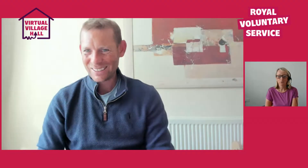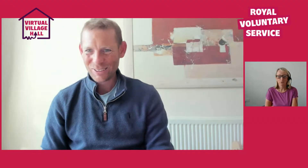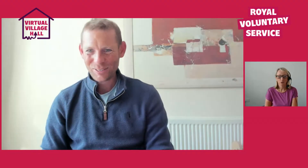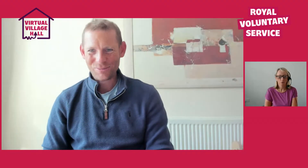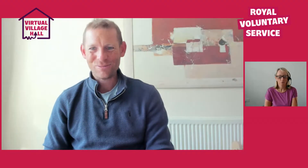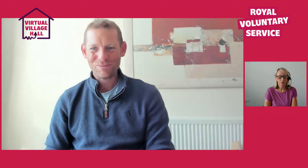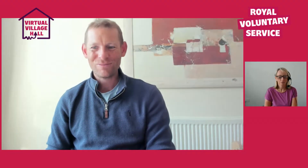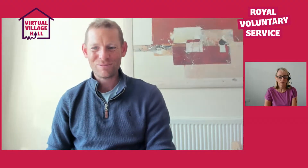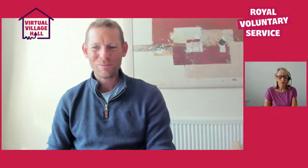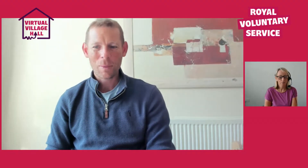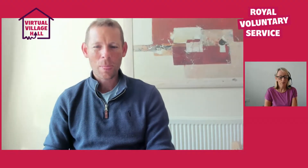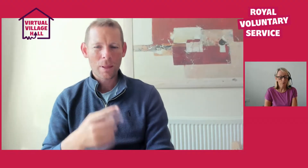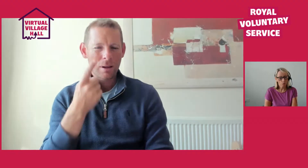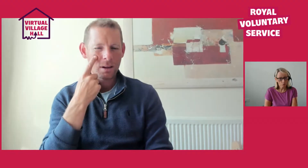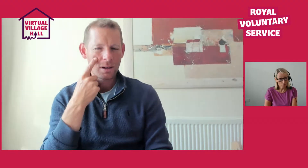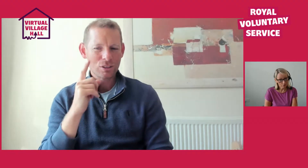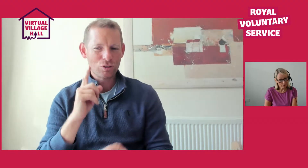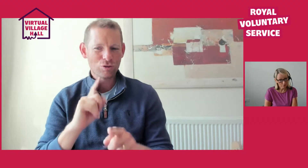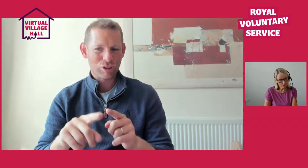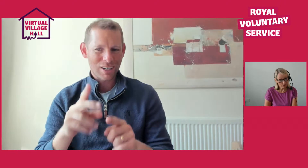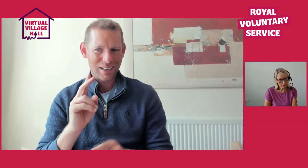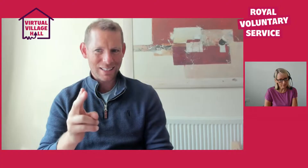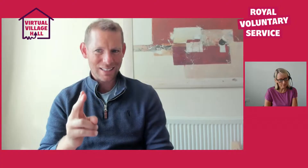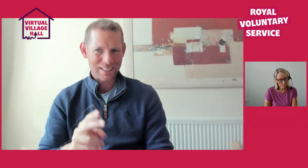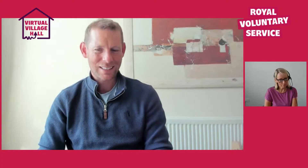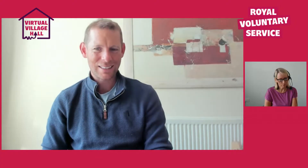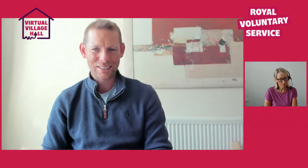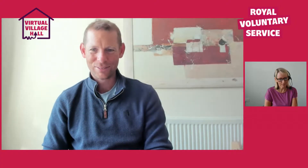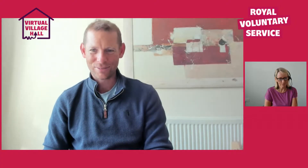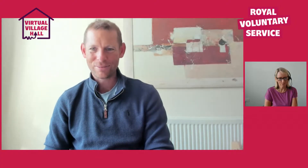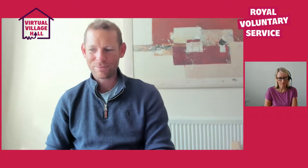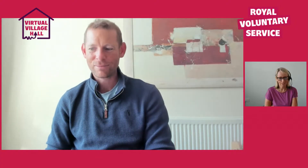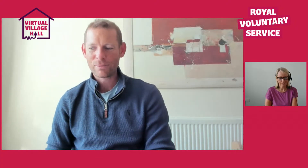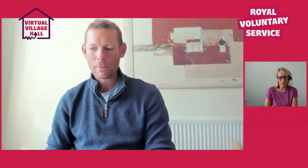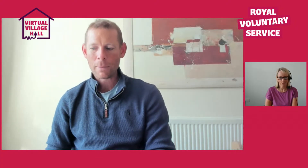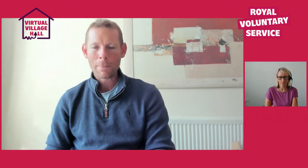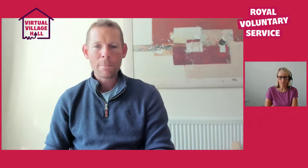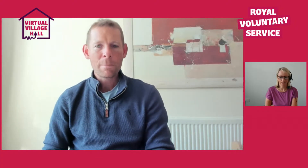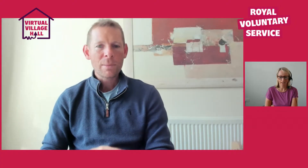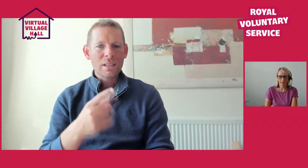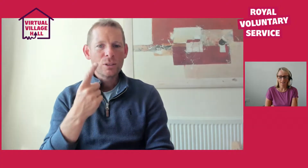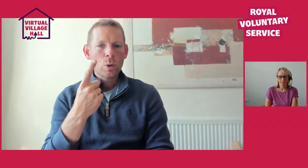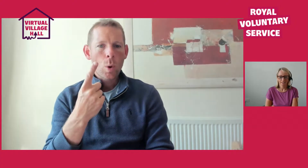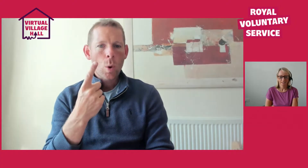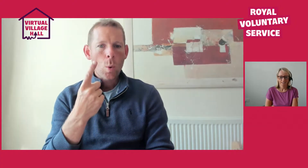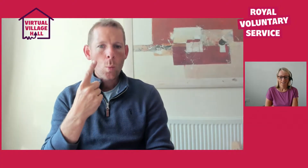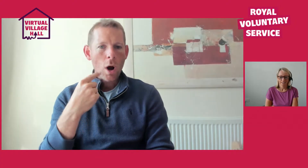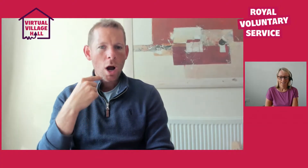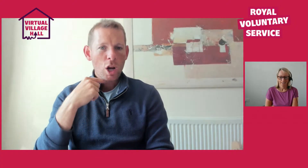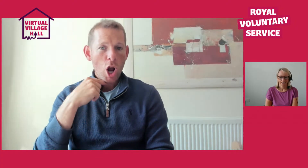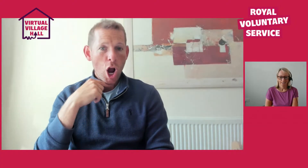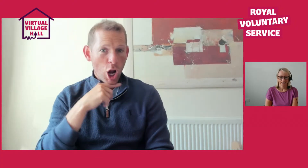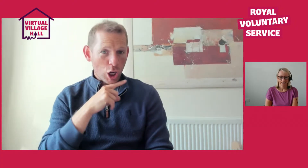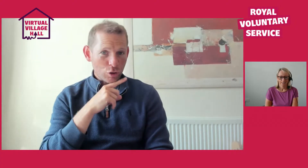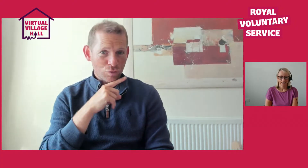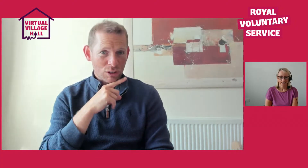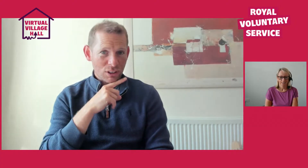go up to 100, so I went over 100, so that's my fault. Let's look at this one again.